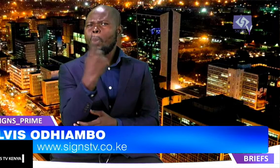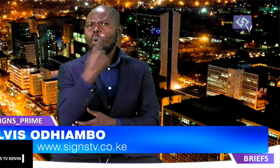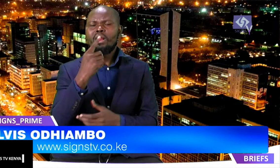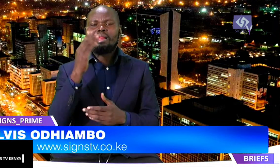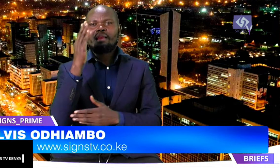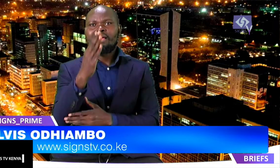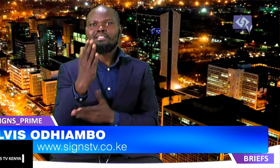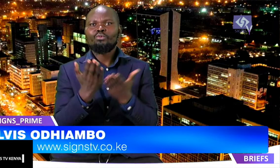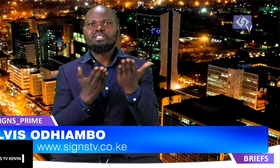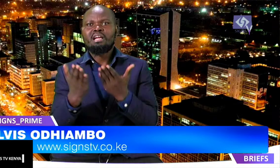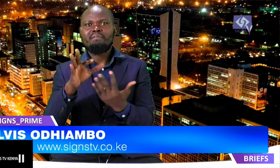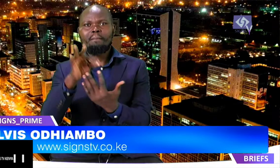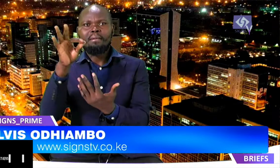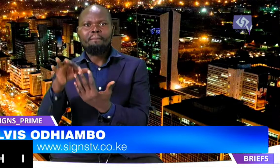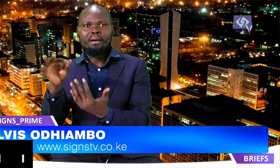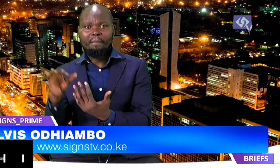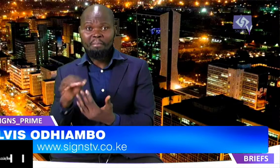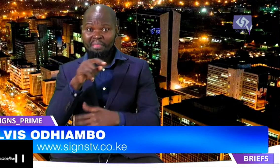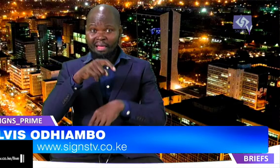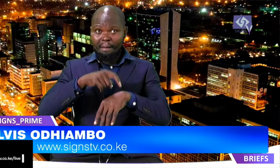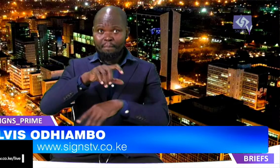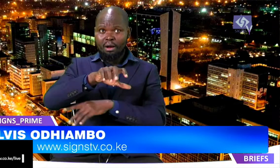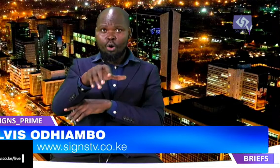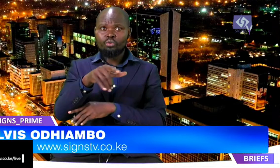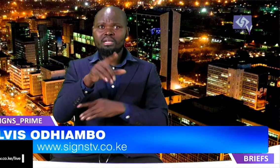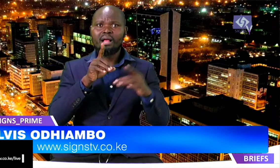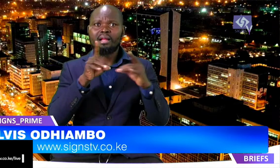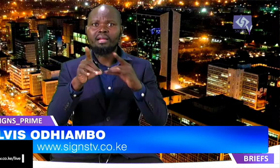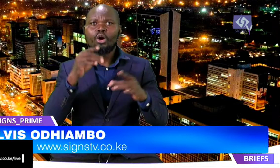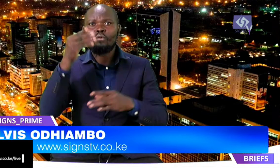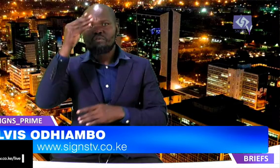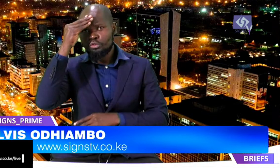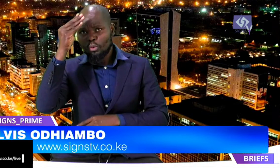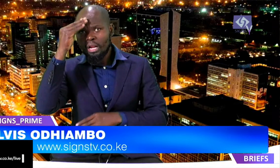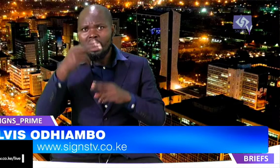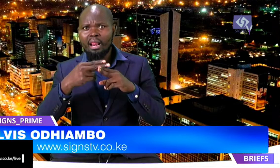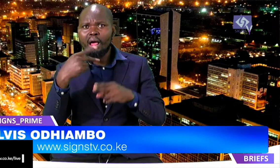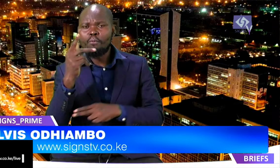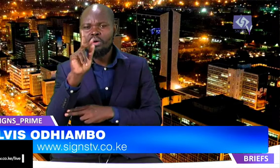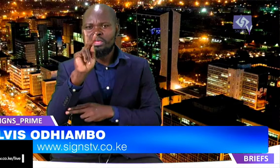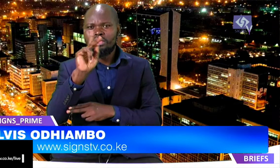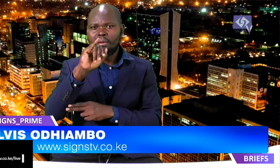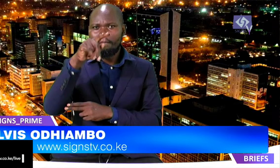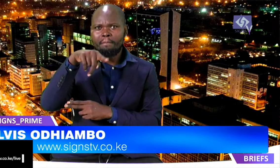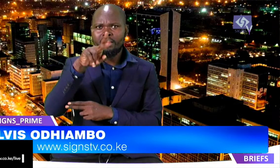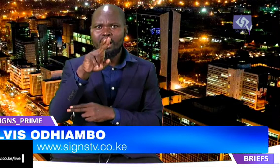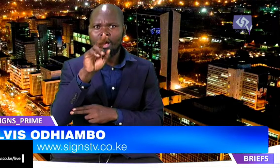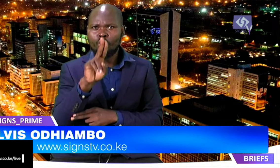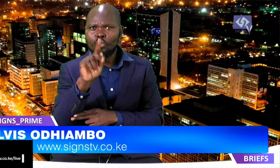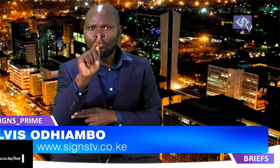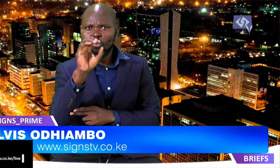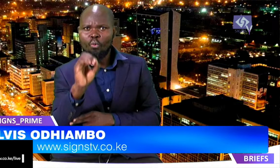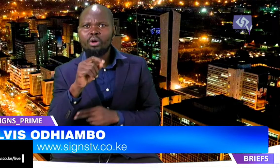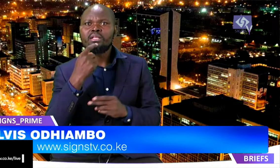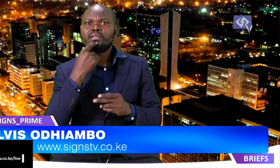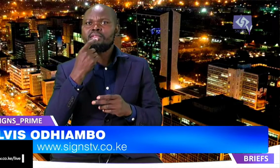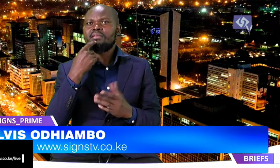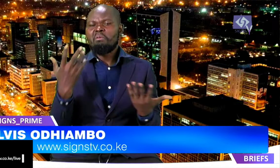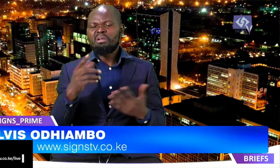County Director of Education, Kosgei Kipruto, said that 102 were selected from the